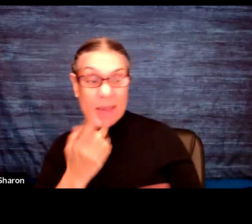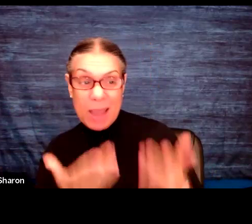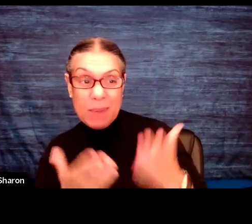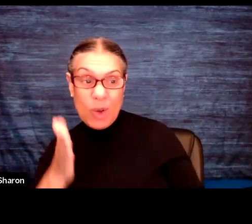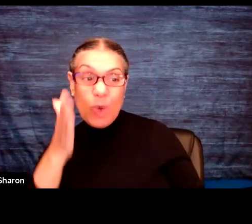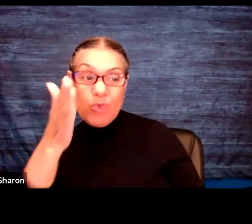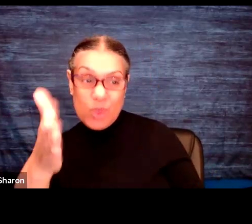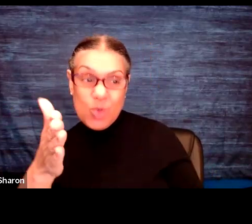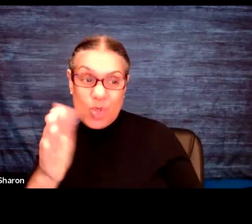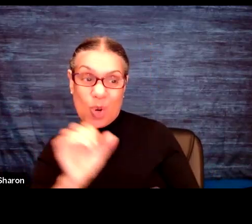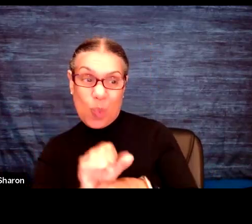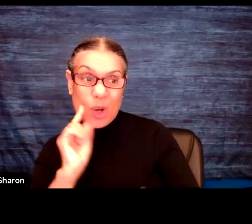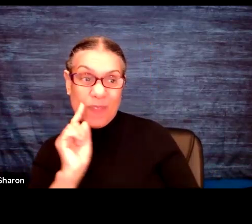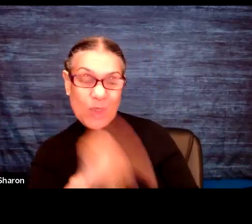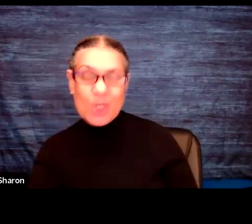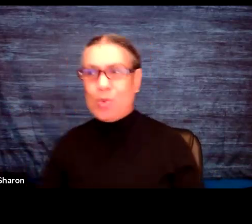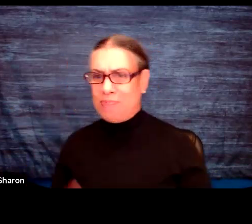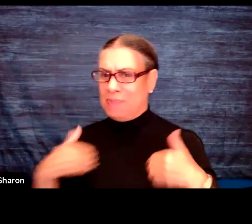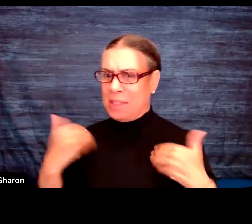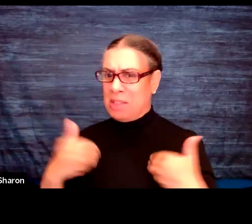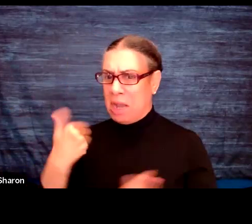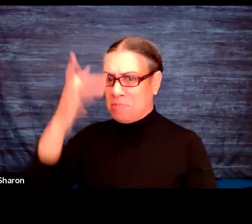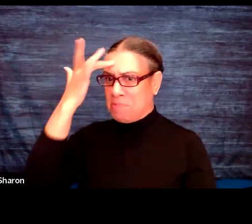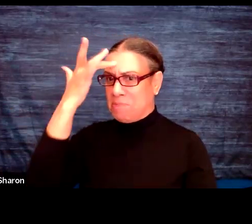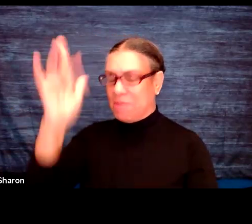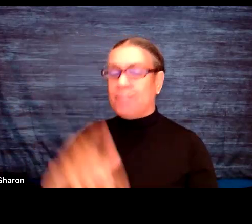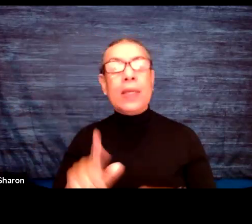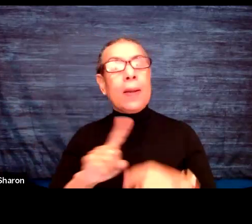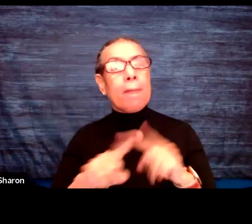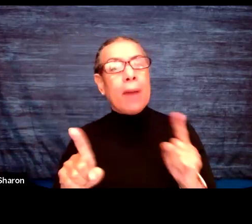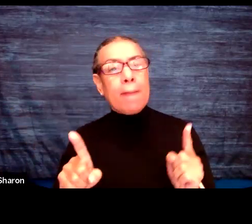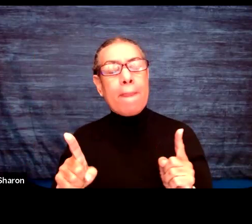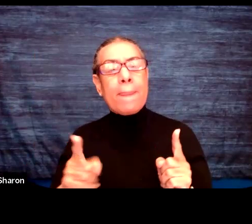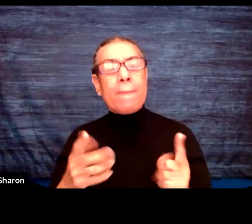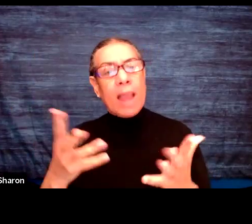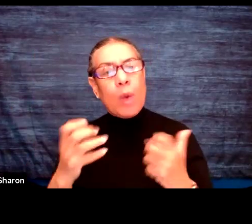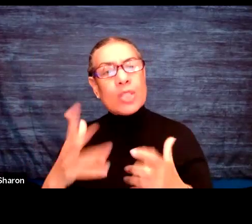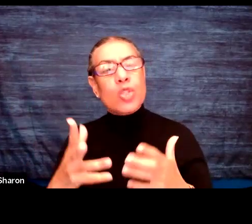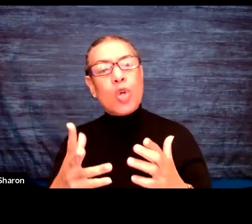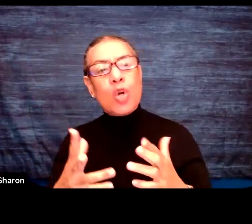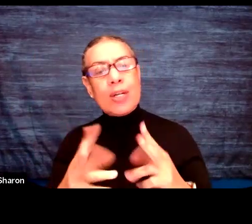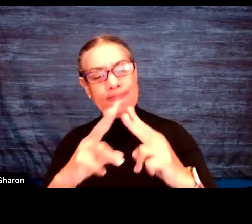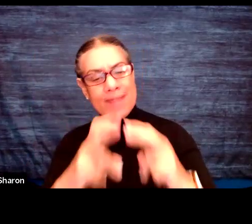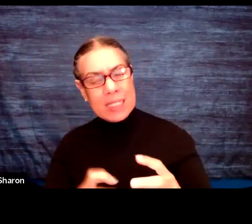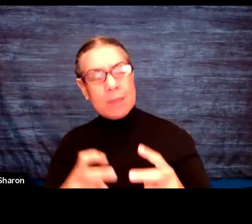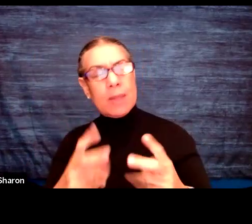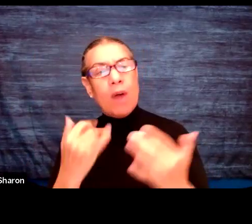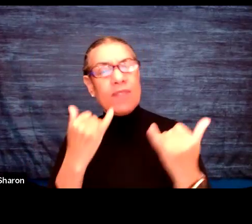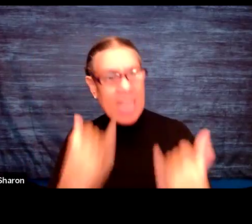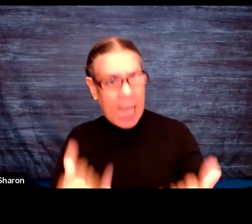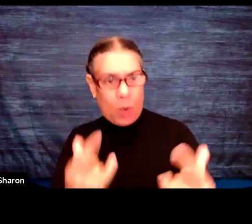intern in your department, I hope. I think so. But I'm interested in your assessment of how we're doing now, and number